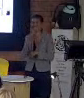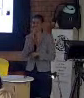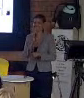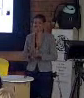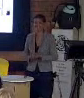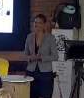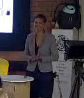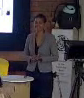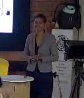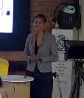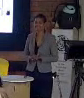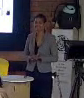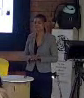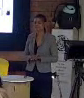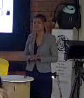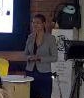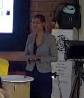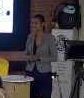Thanks, Steve. Okay.